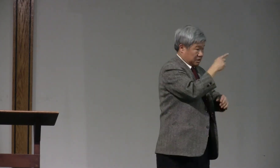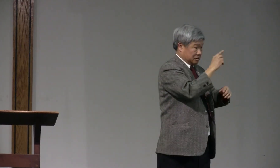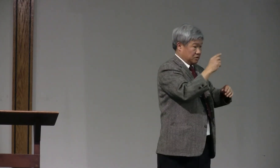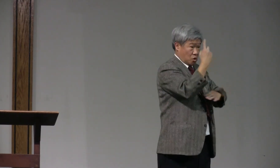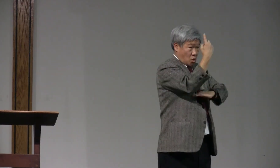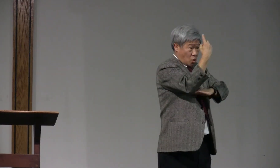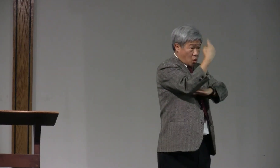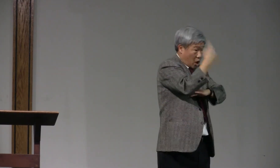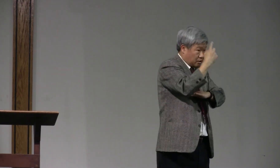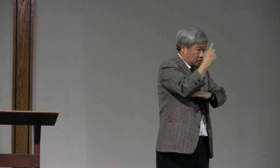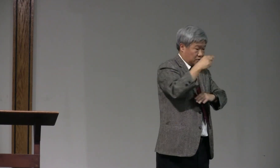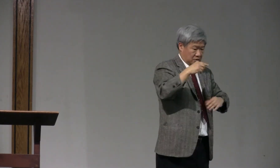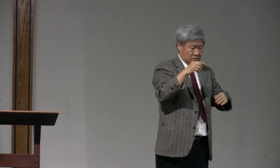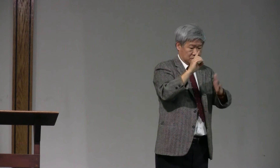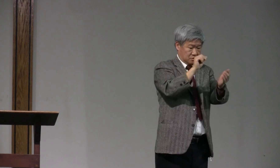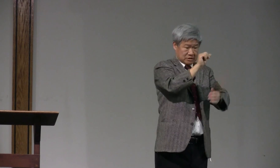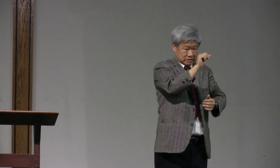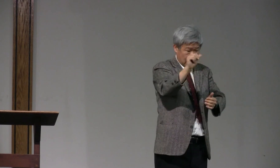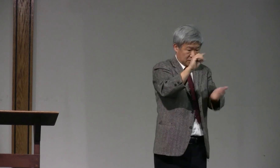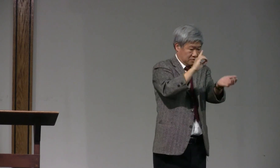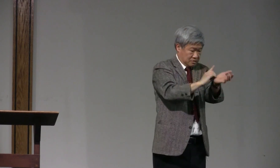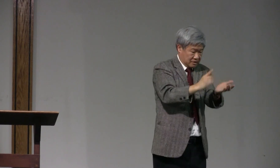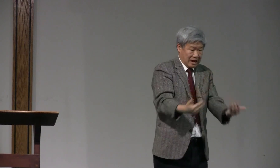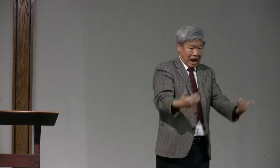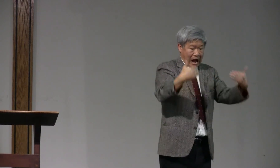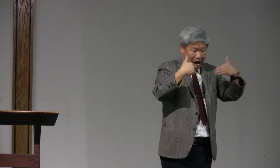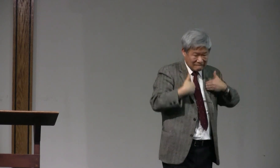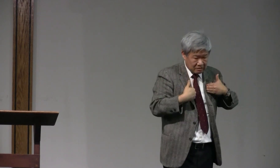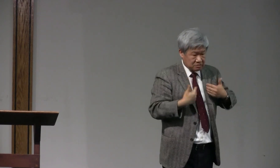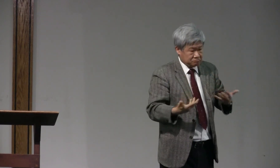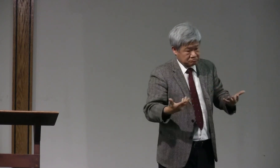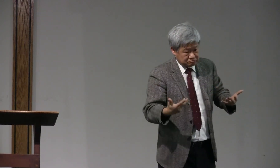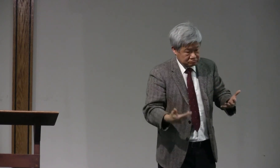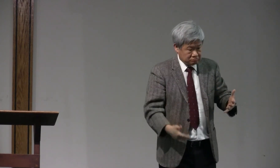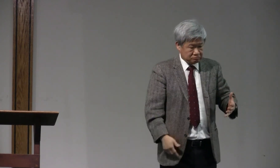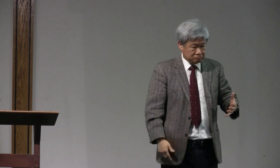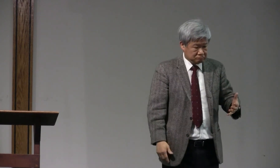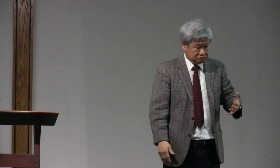the doctor makes mistakes and he can be sued. The doctor has